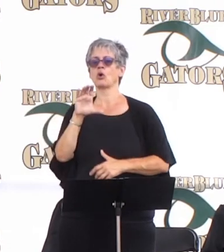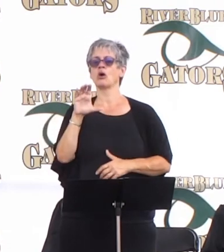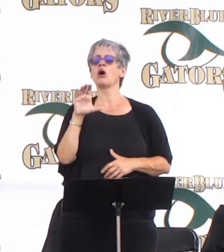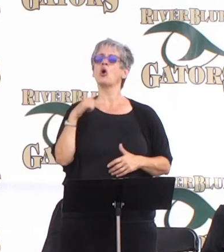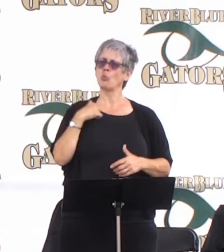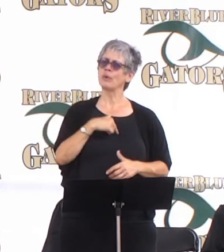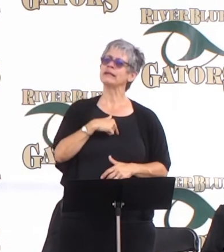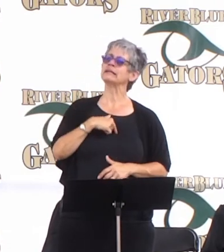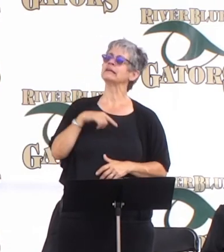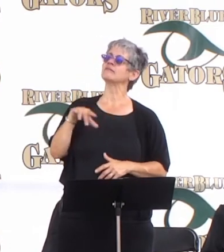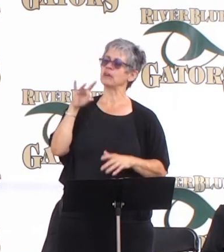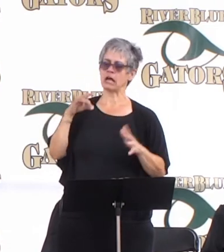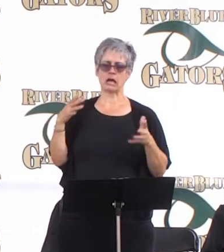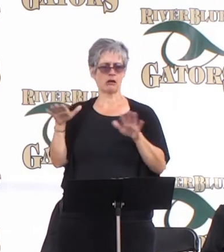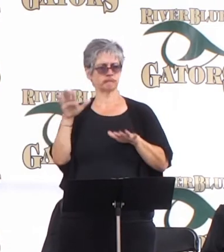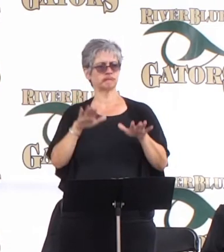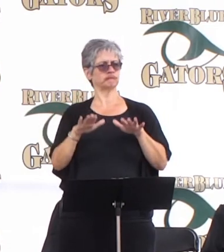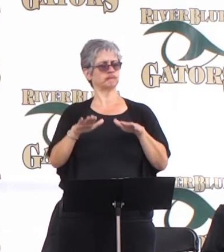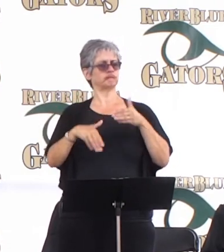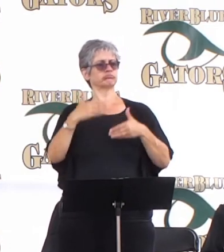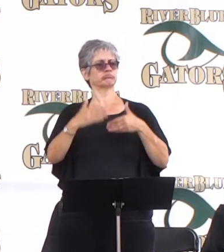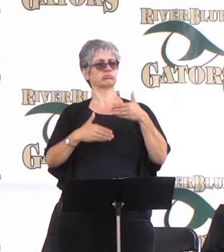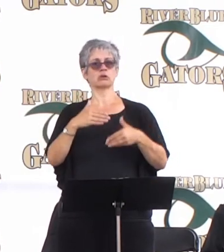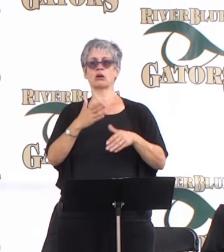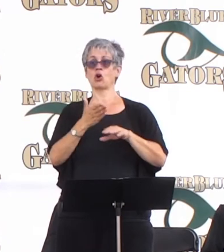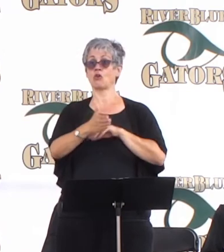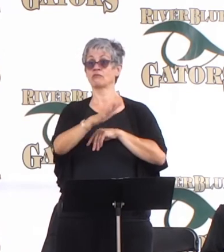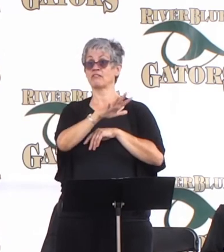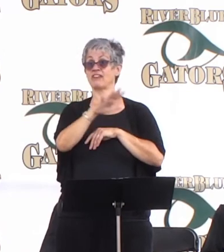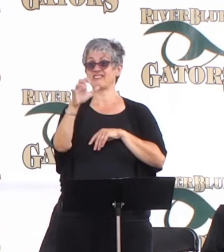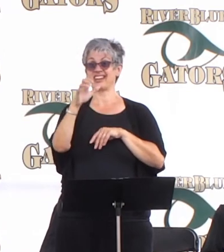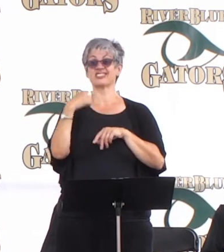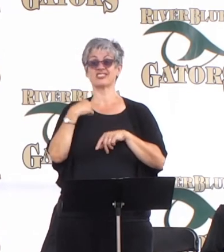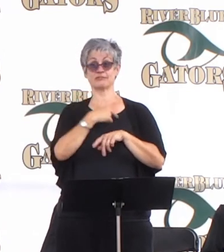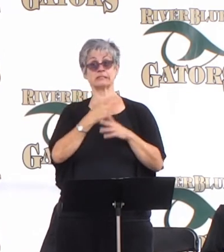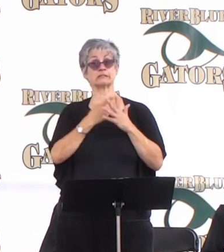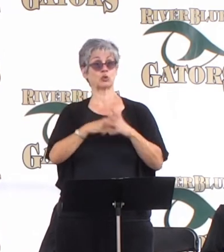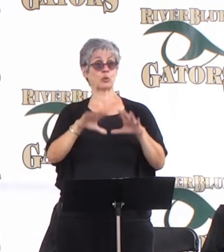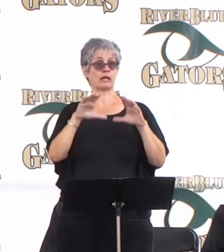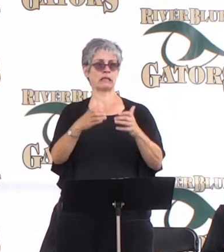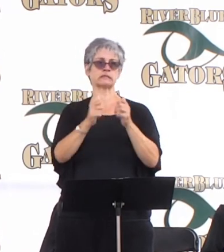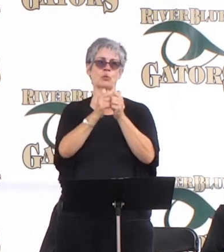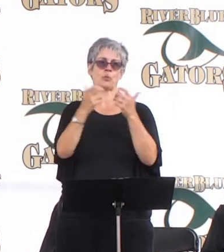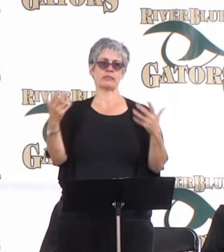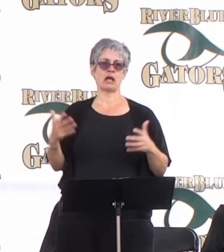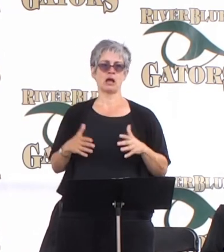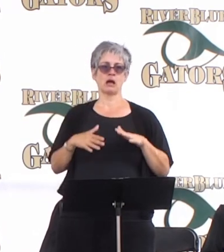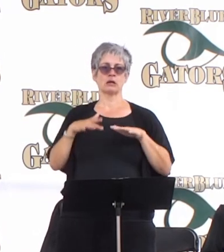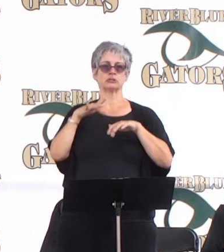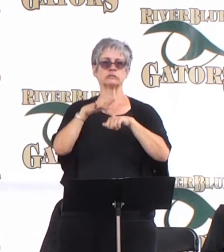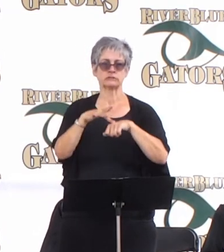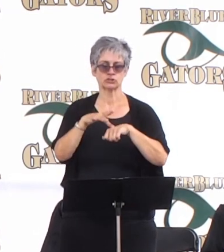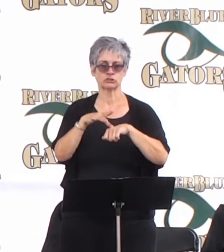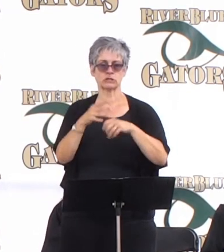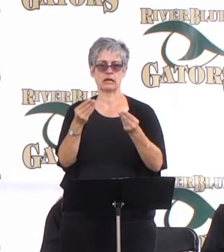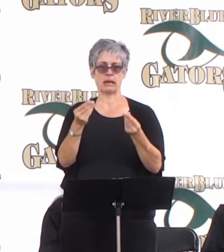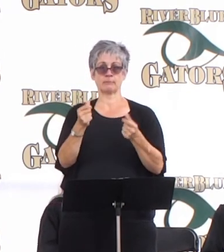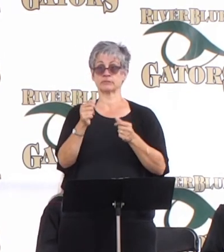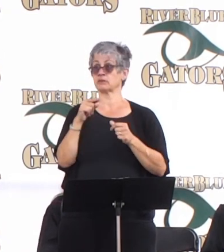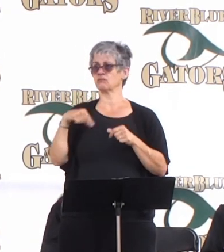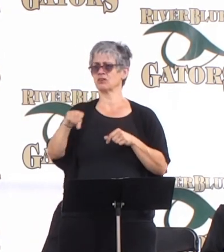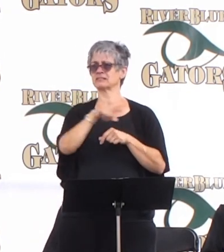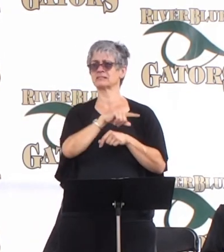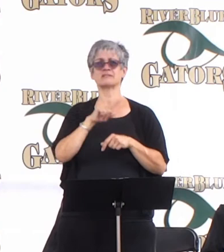than 500 of us, we began classes without ever stepping foot on campus. And for everyone else, the first day of school seemed to be